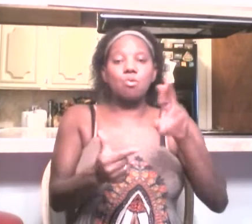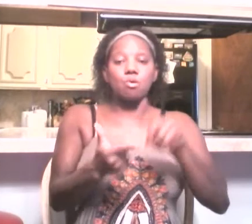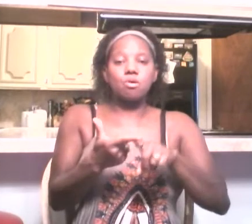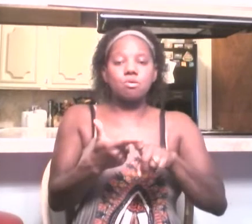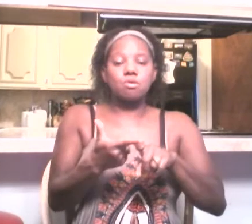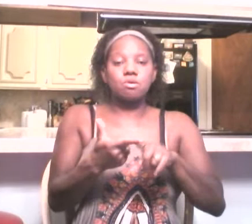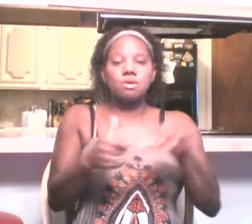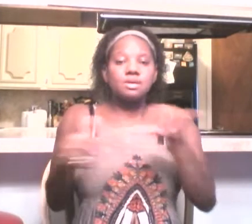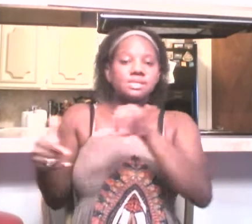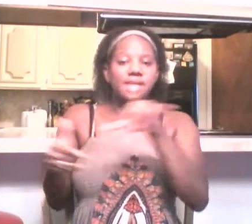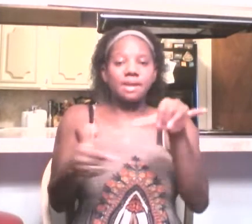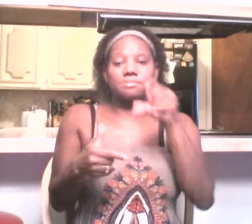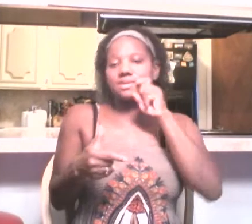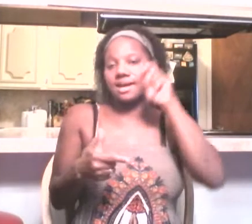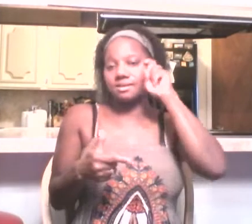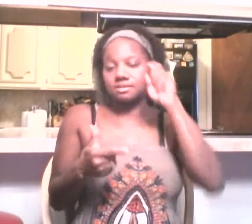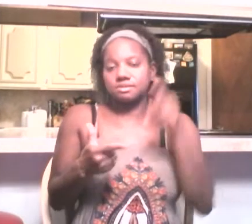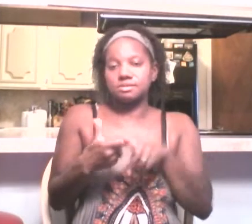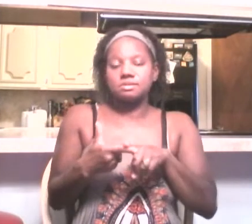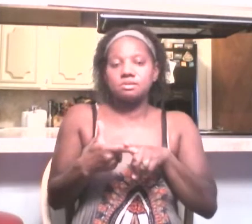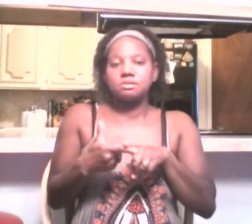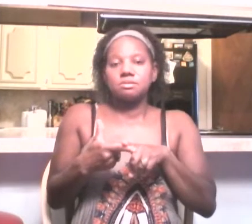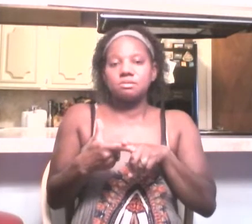or same sex.